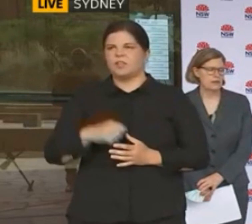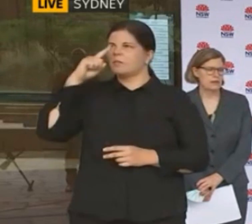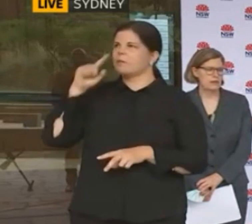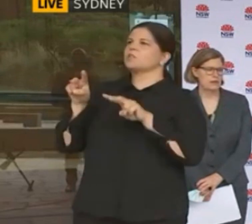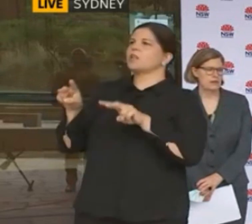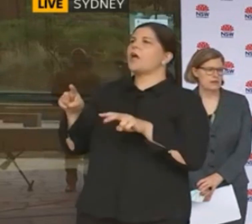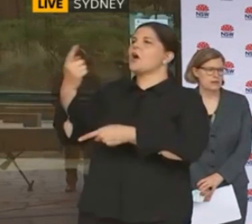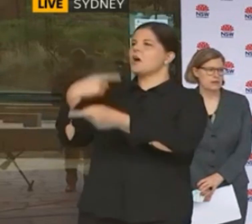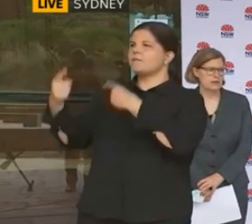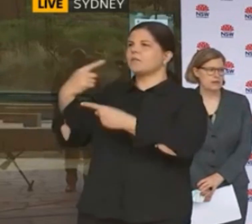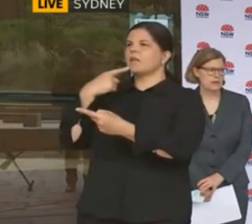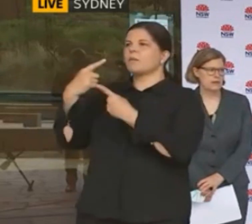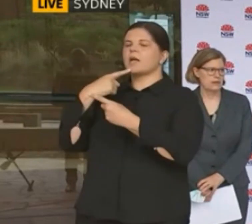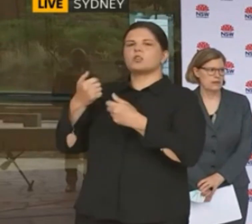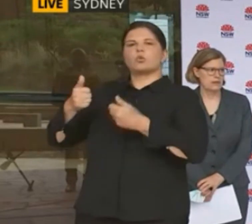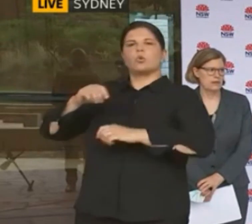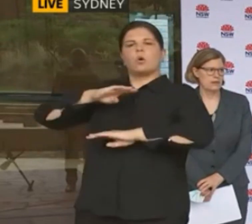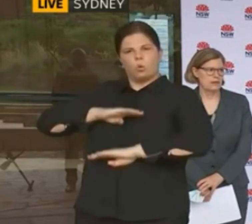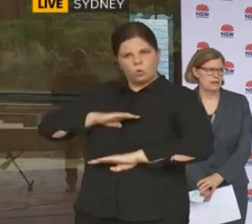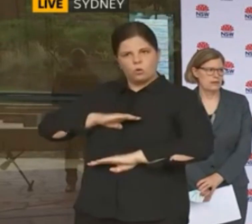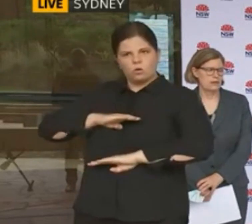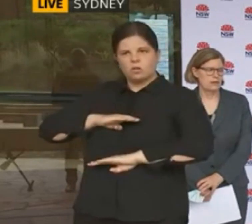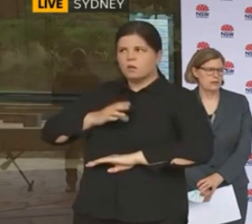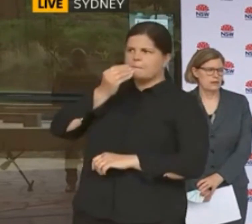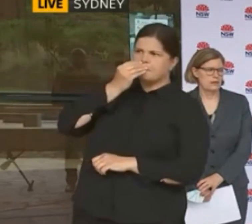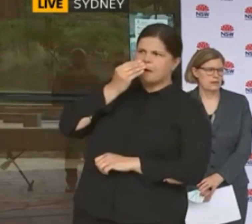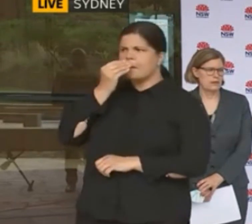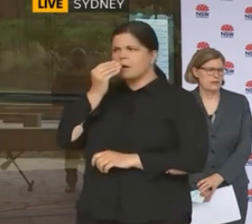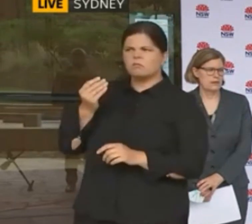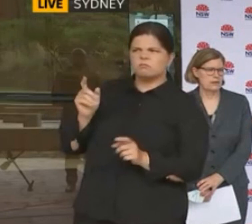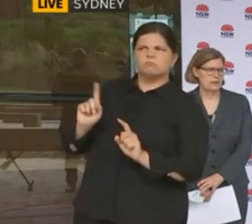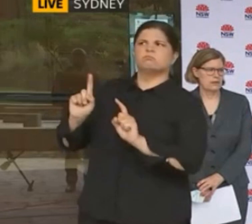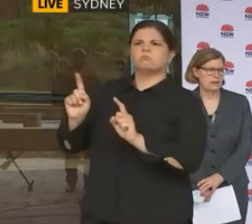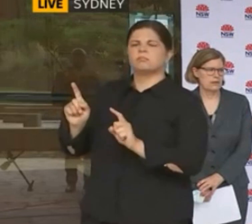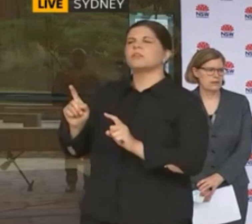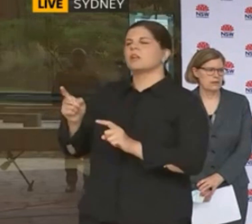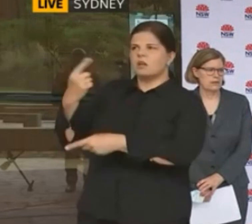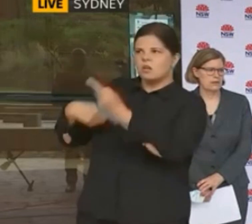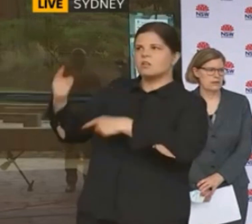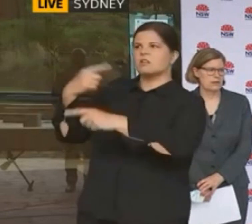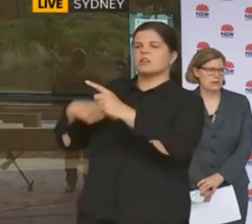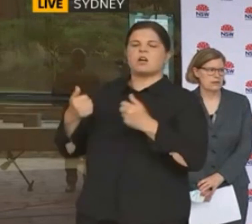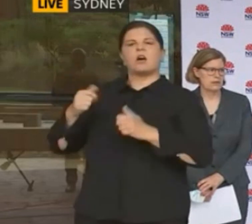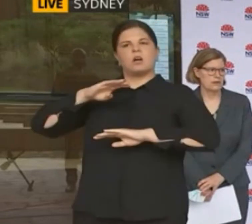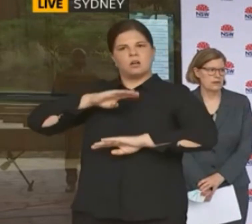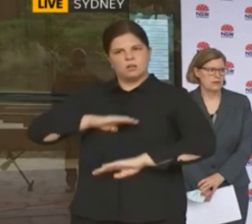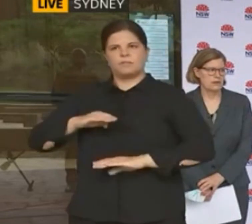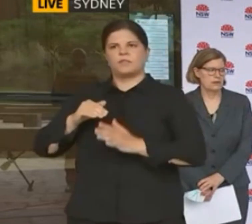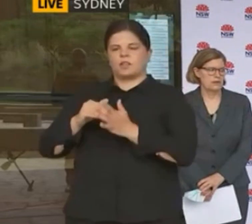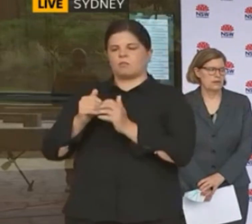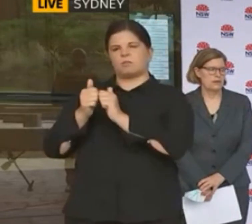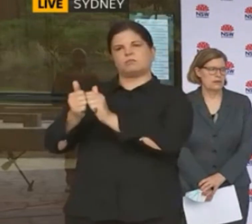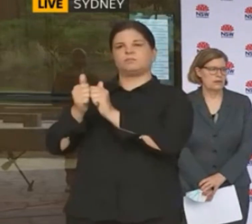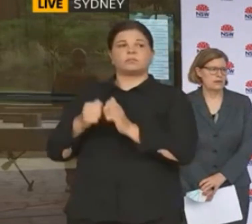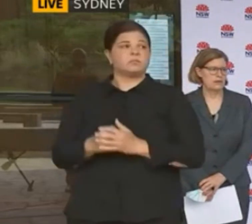with the greatest amount of information is helping us work together to really get on top of the virus. So I don't